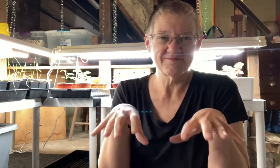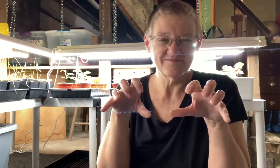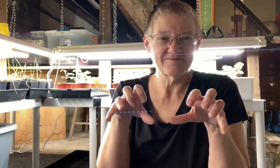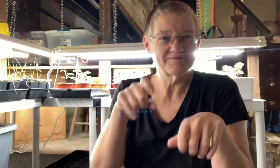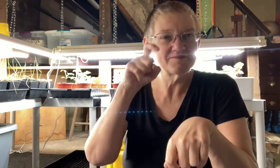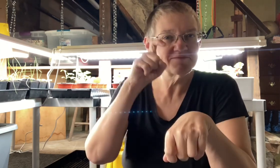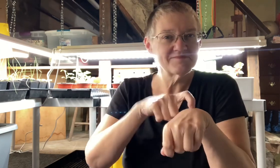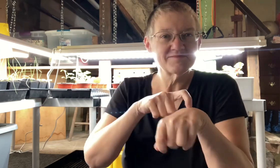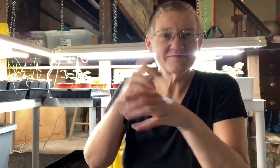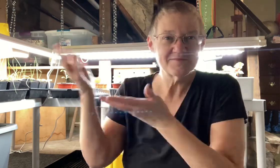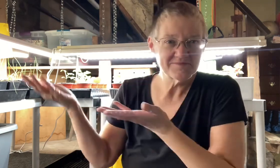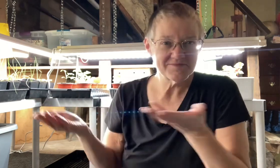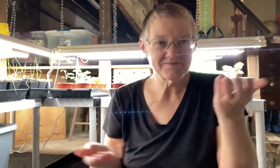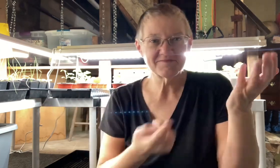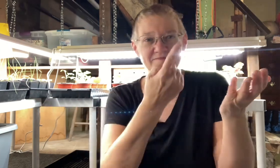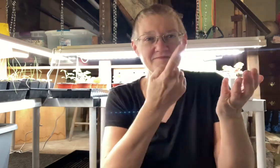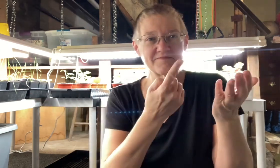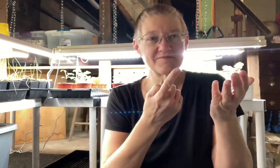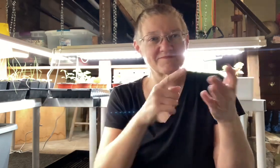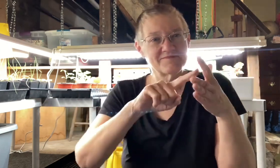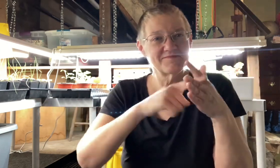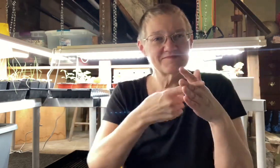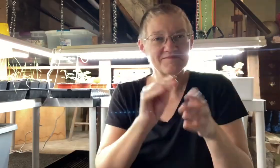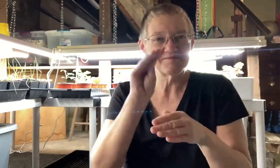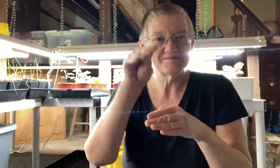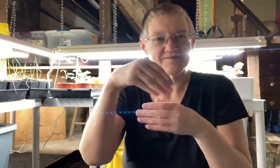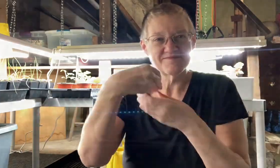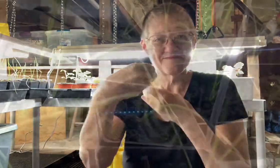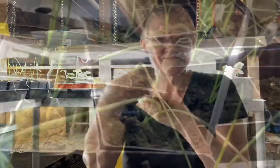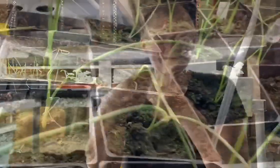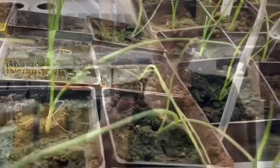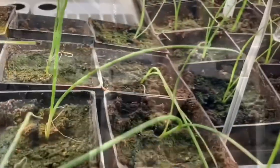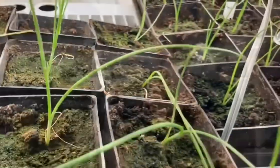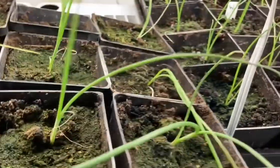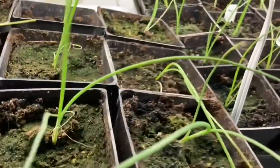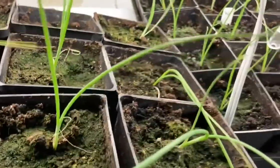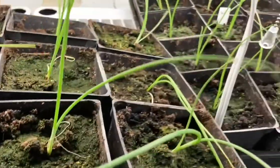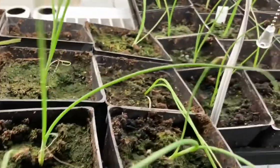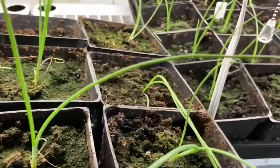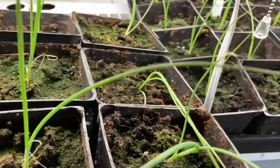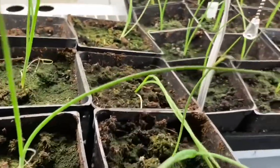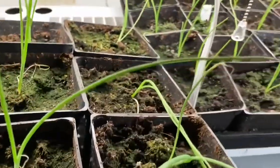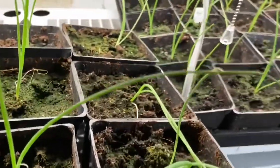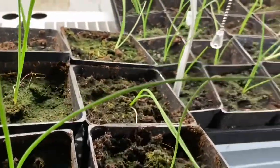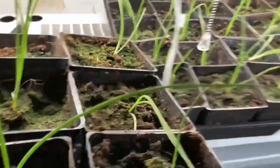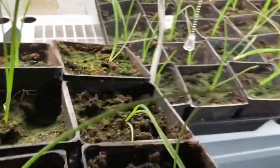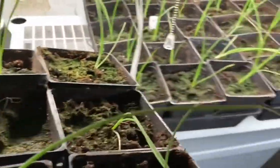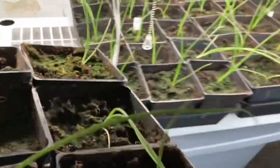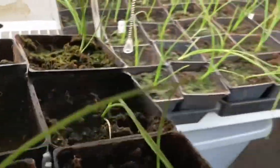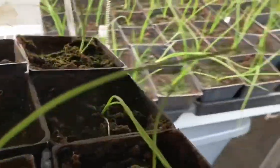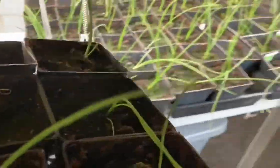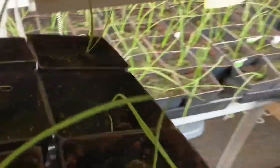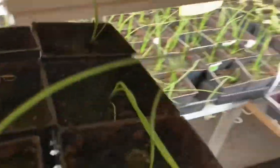last frost. So it's time to bring them upstairs and start putting them outside.